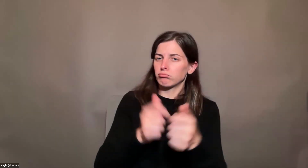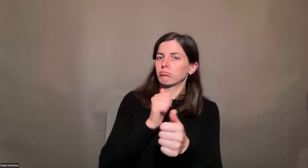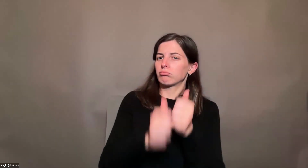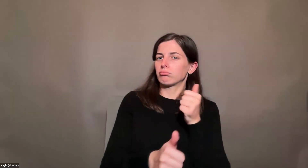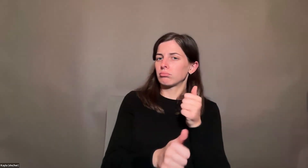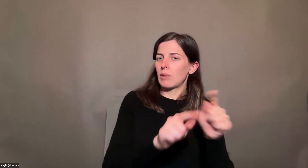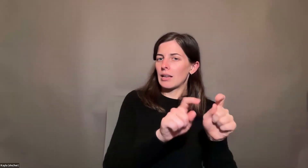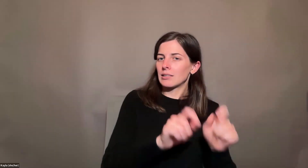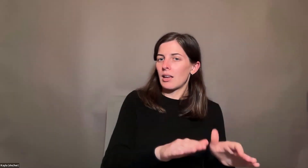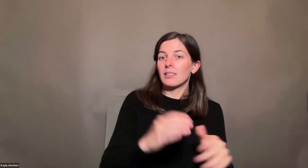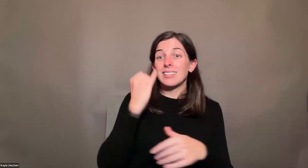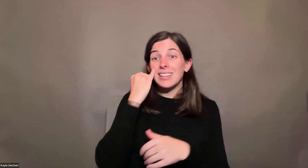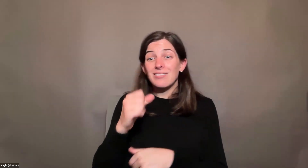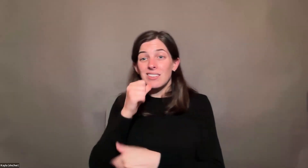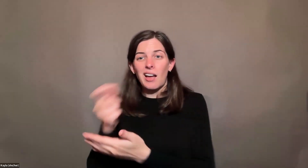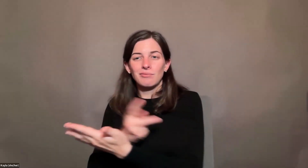it will fail. So let's run the test.